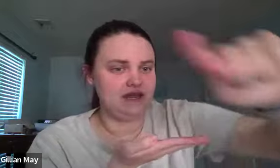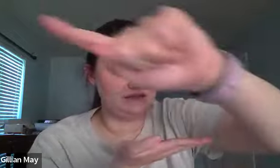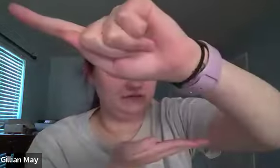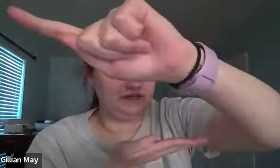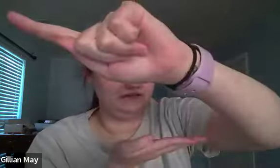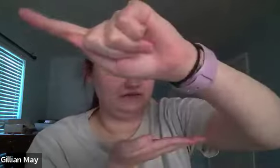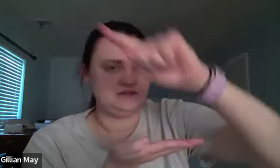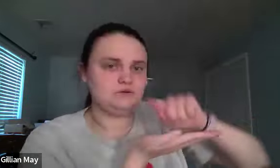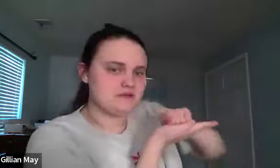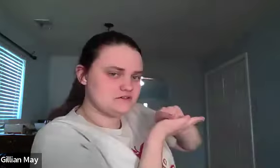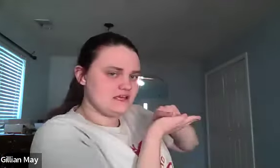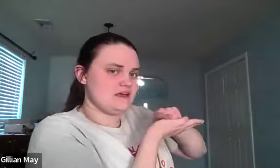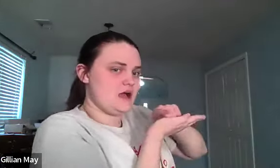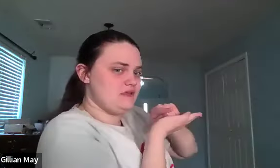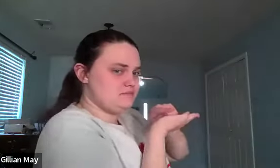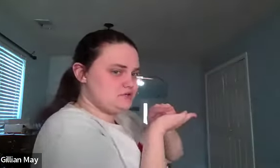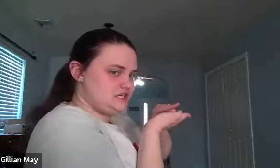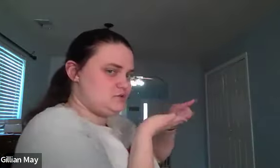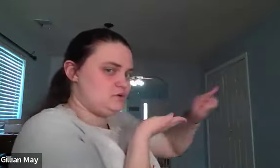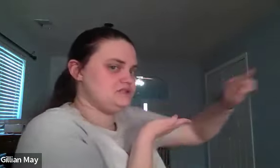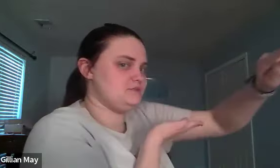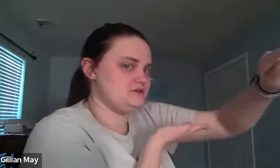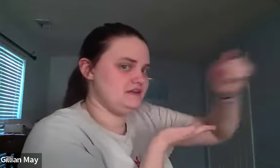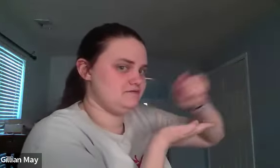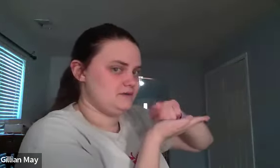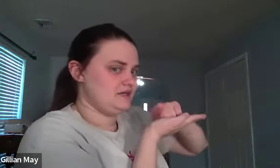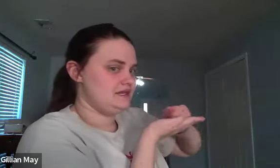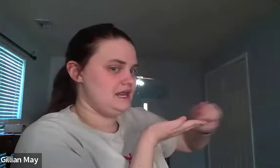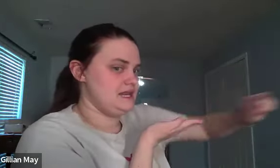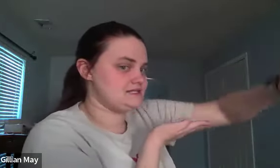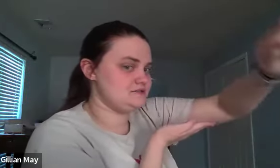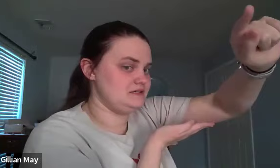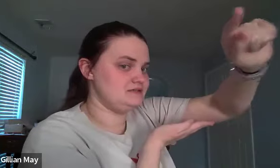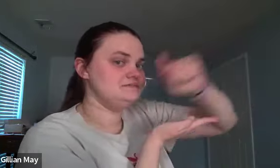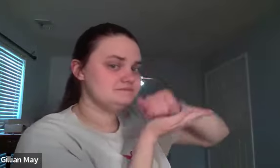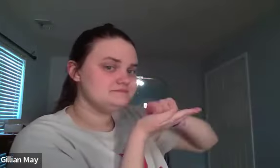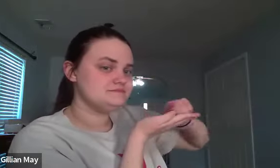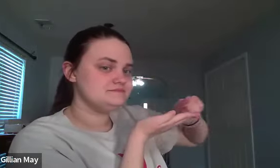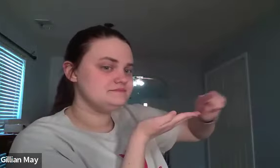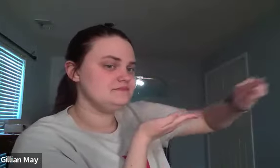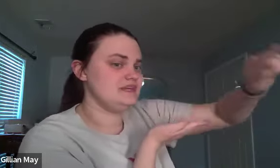Next week. You want to make sure like I'm like pushing it towards the part like in front of me. Next week. Next